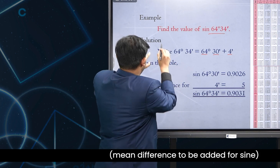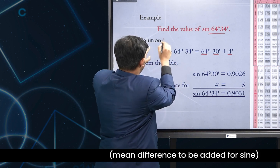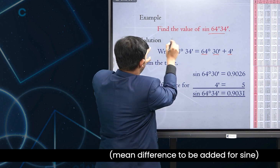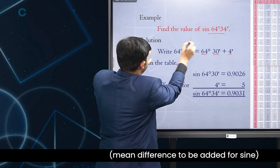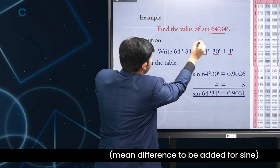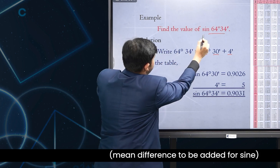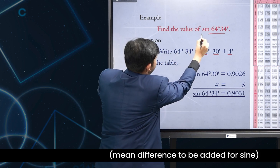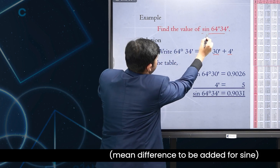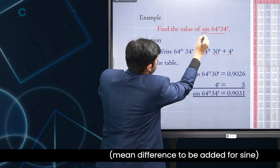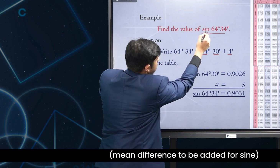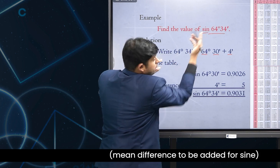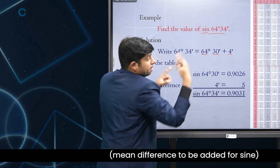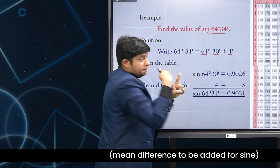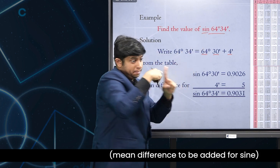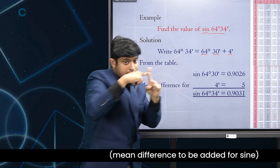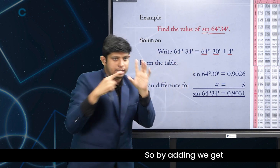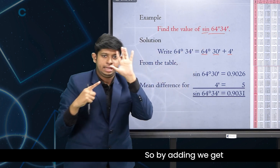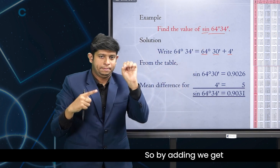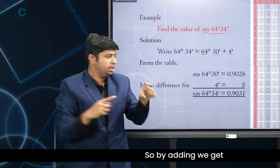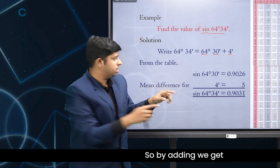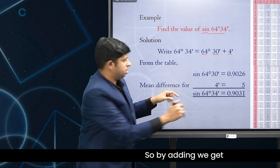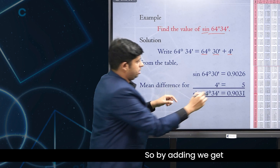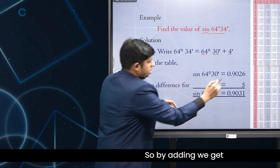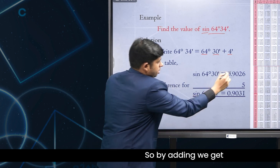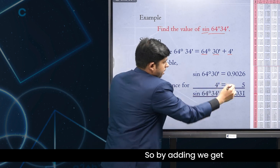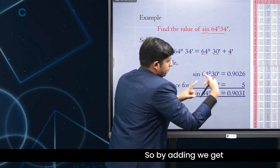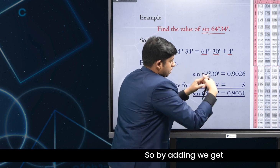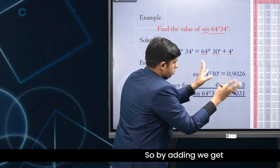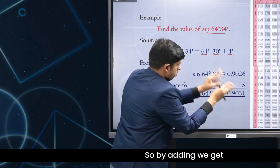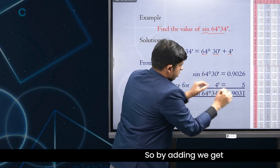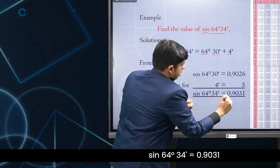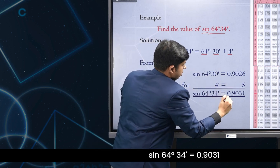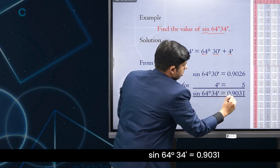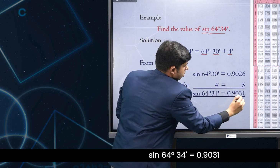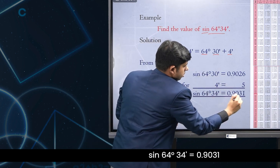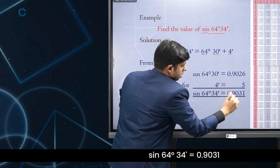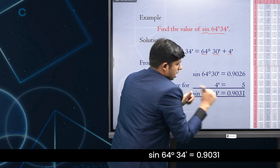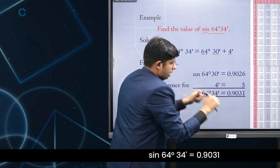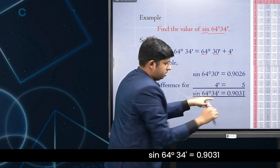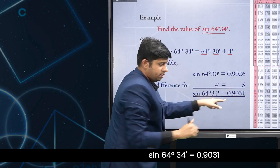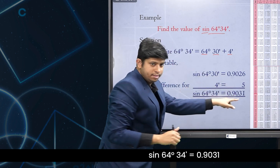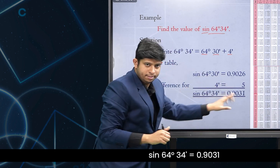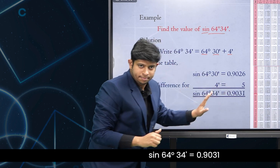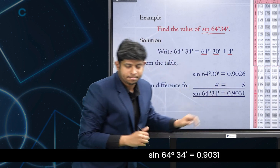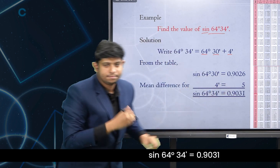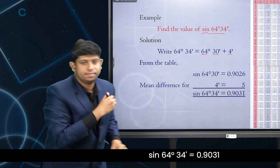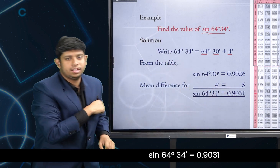differences to be added for sine. So, by adding, we get sin 64 degrees 34 minutes value